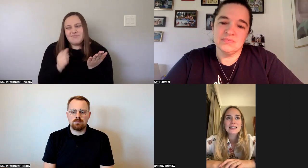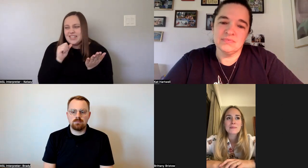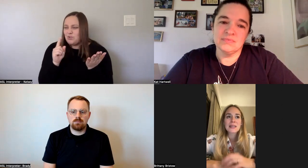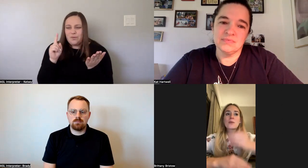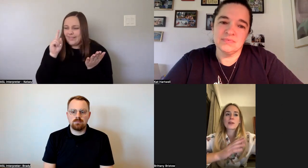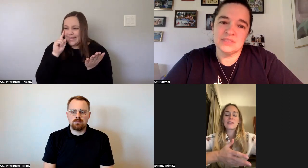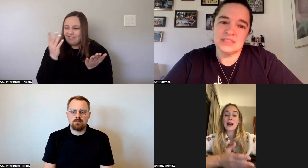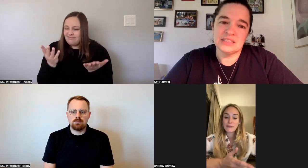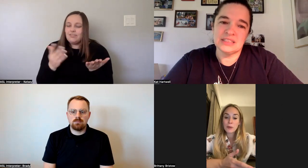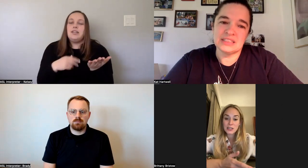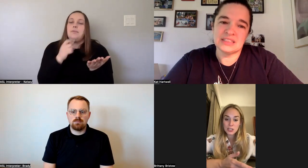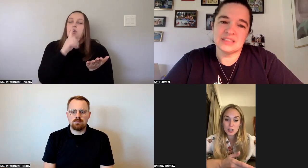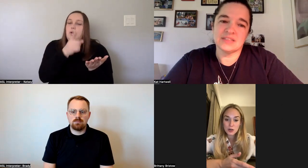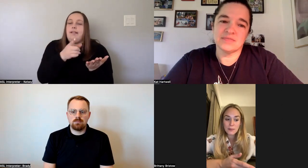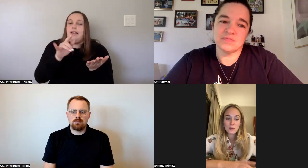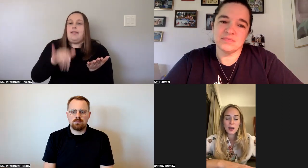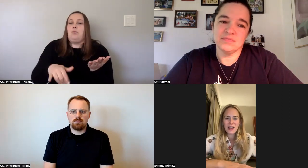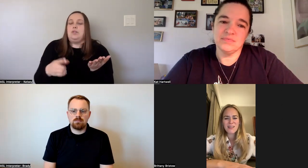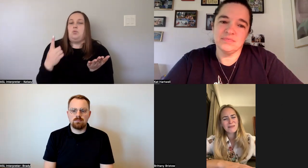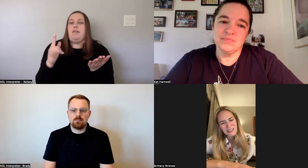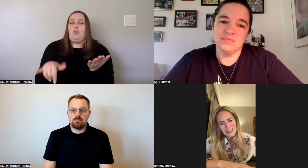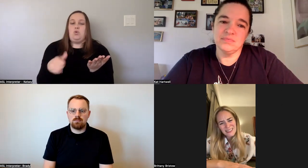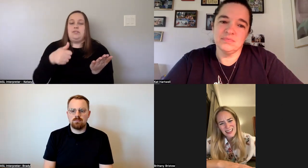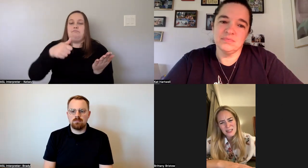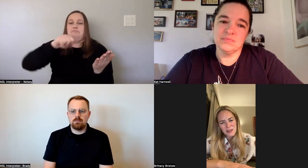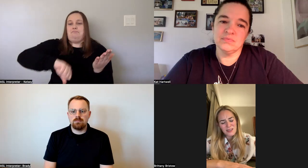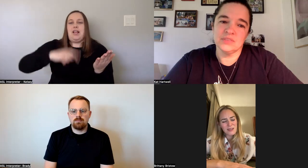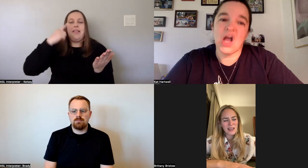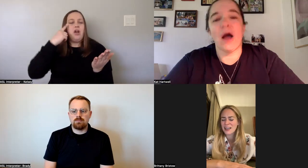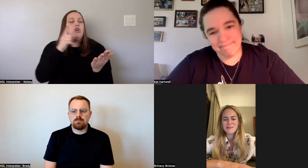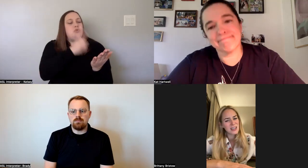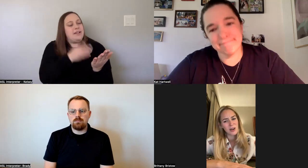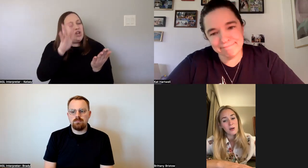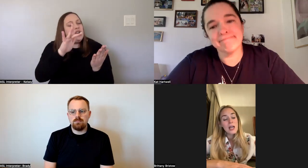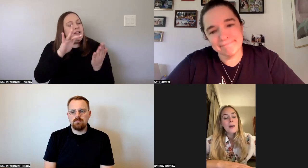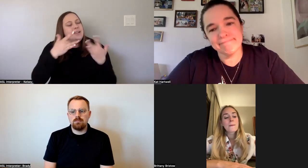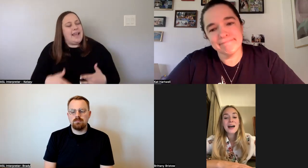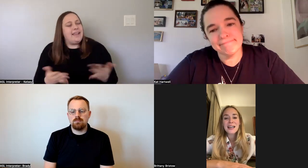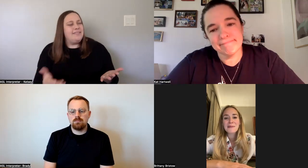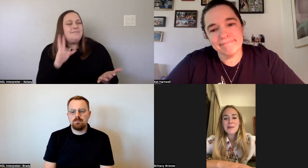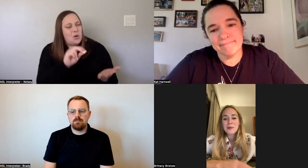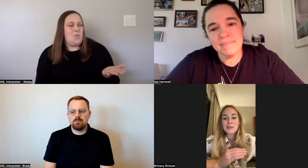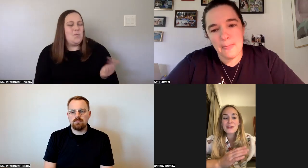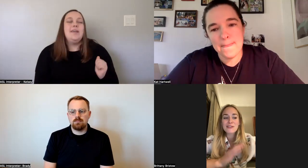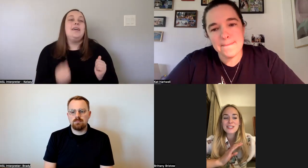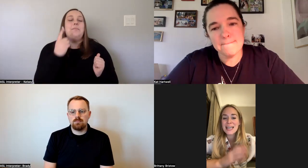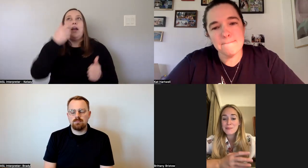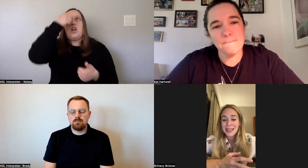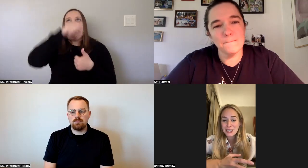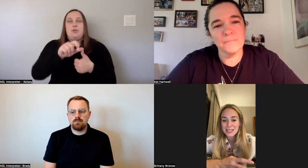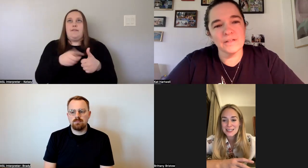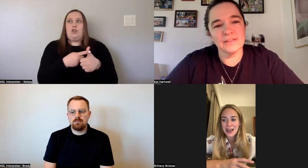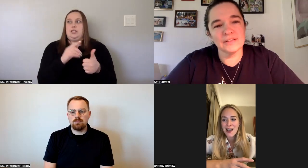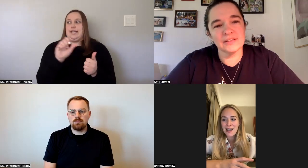ultimately it ended up being one of the aforementioned scripts where I went, really? That's what you're, okay, no. But I remember within the first